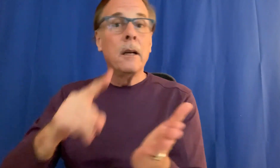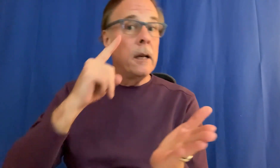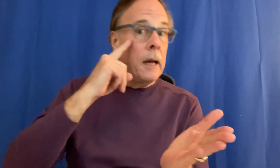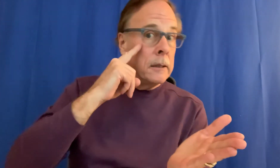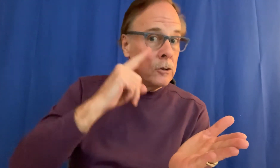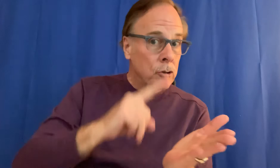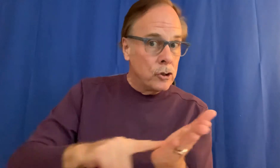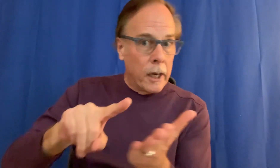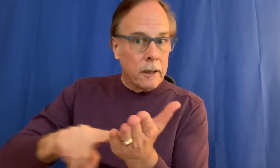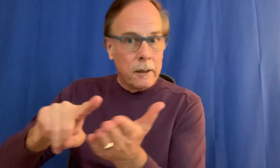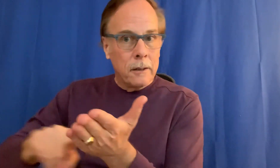Check.